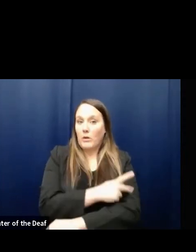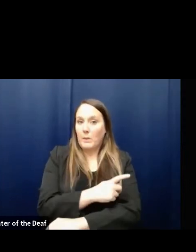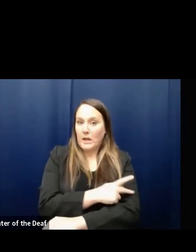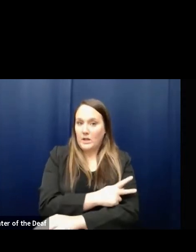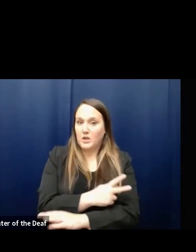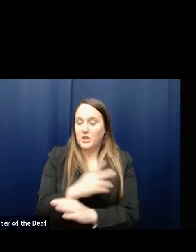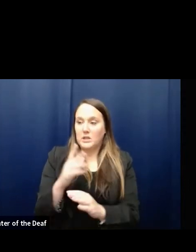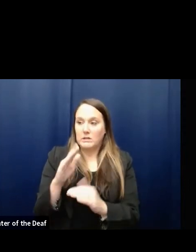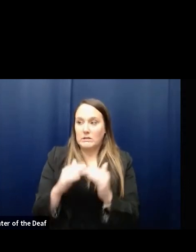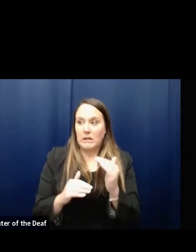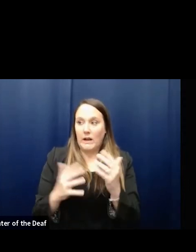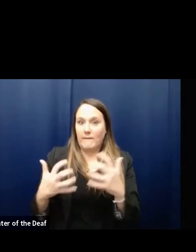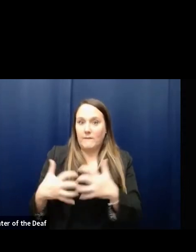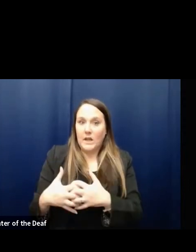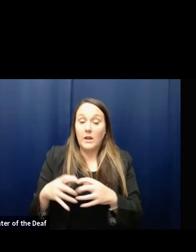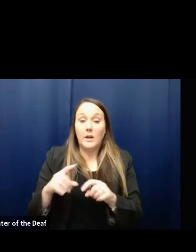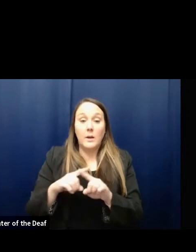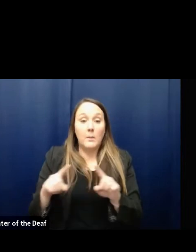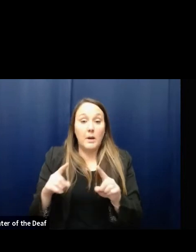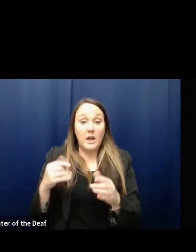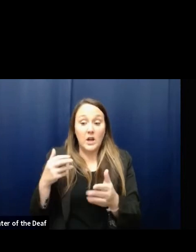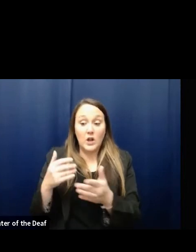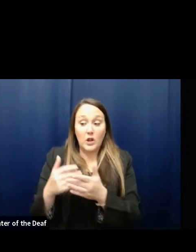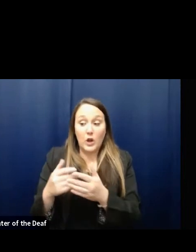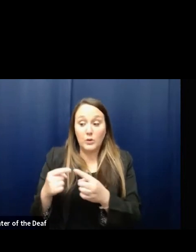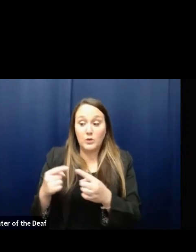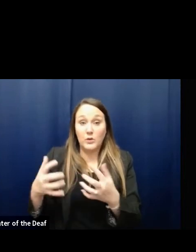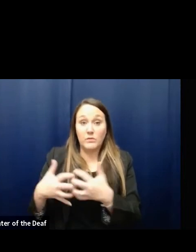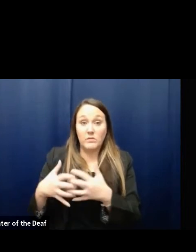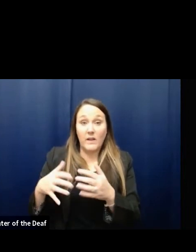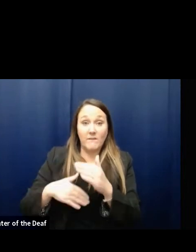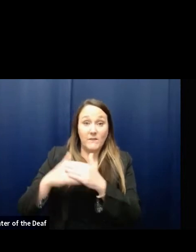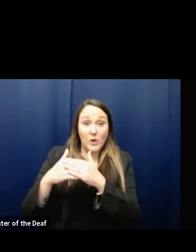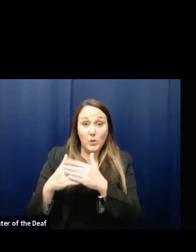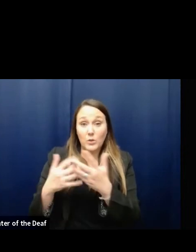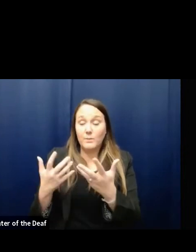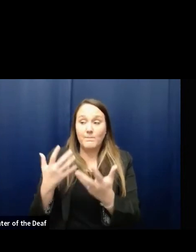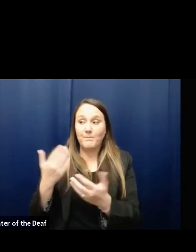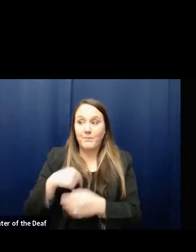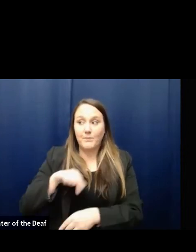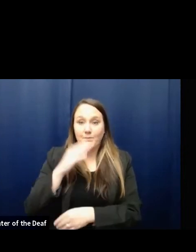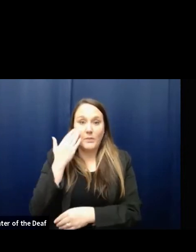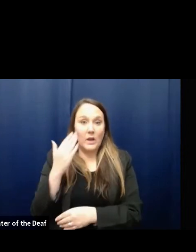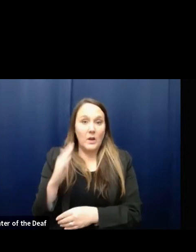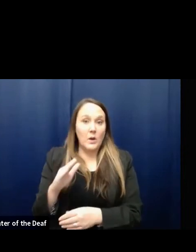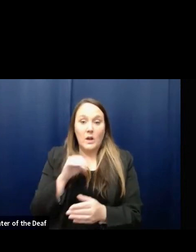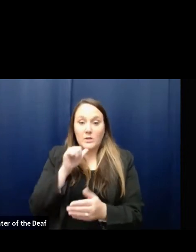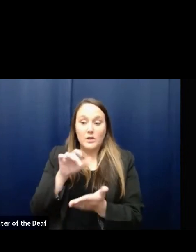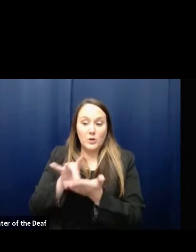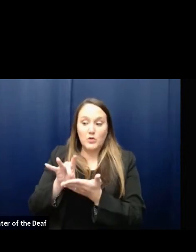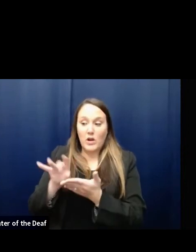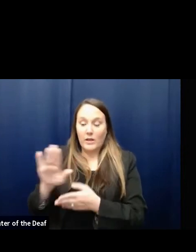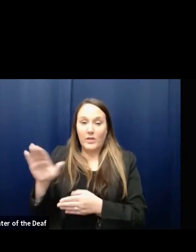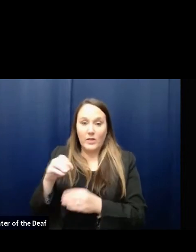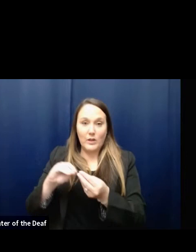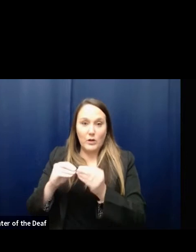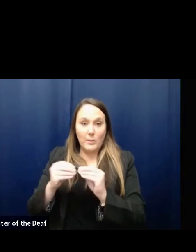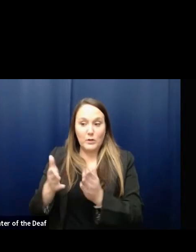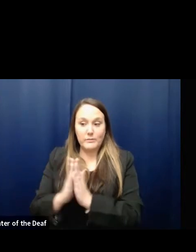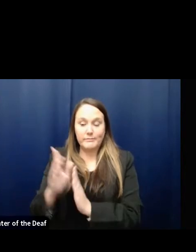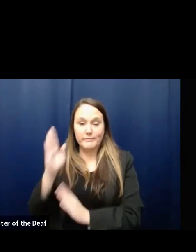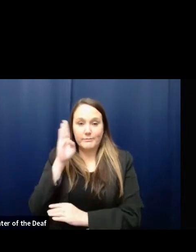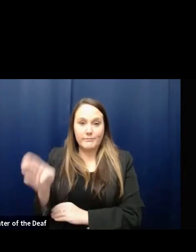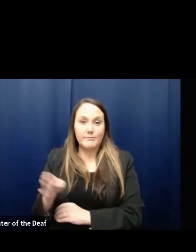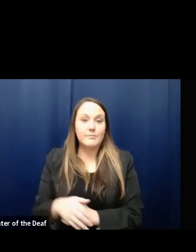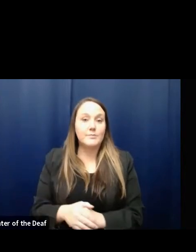accommodate. But how close they run to capacity is a great question for them. We don't track those numbers, and they know more about their capacity than we do.